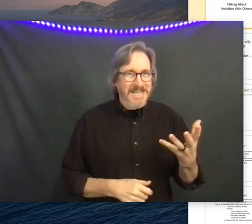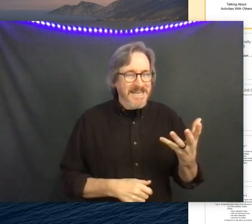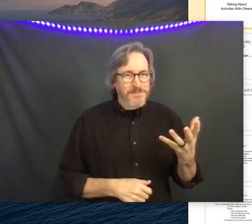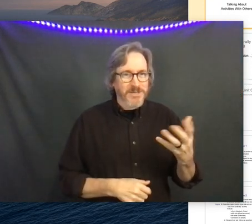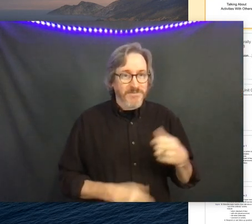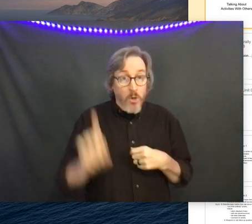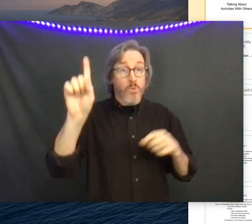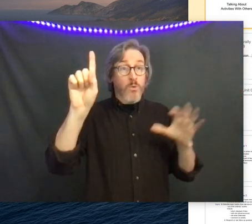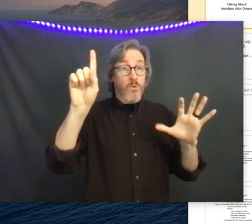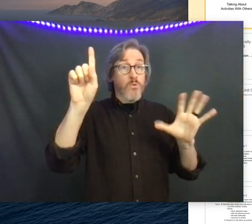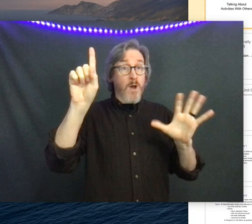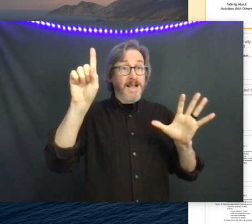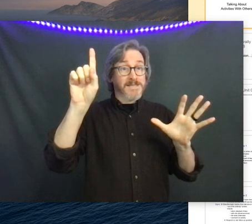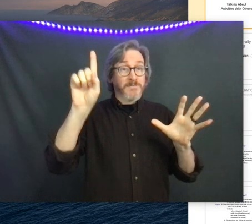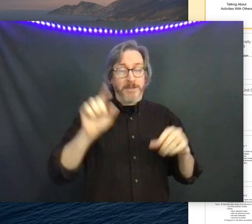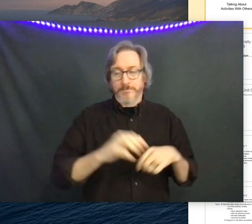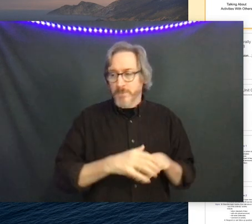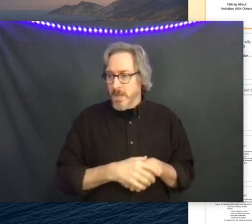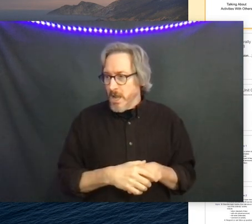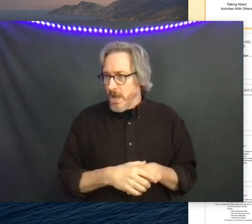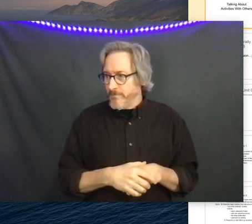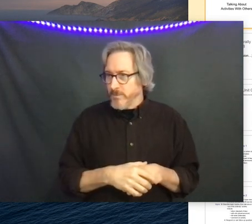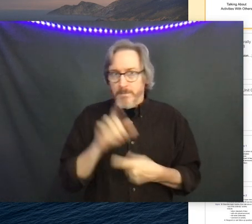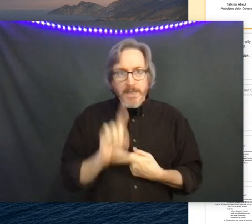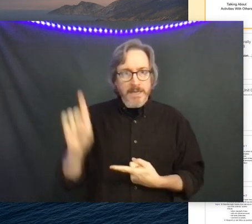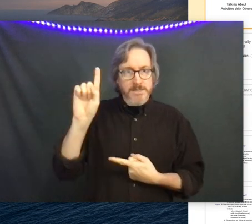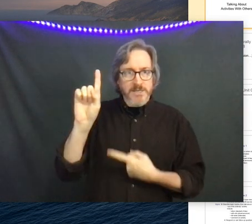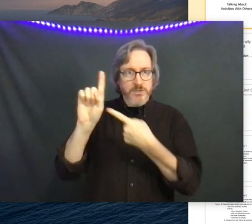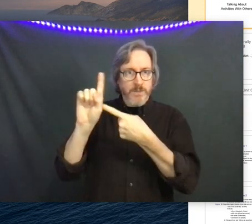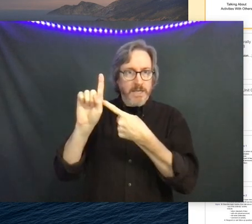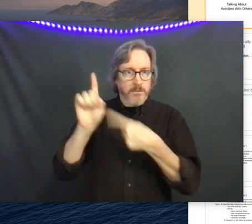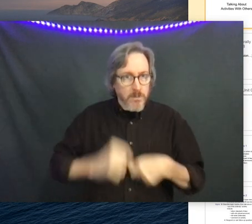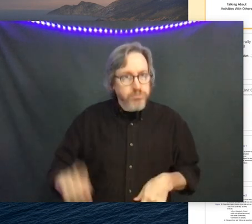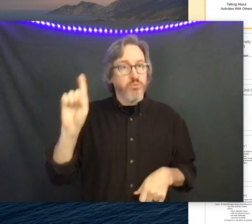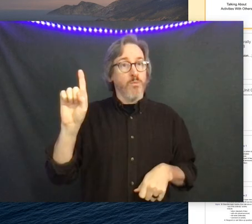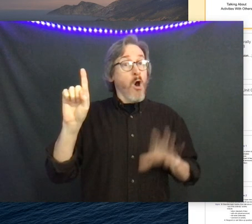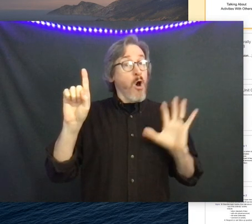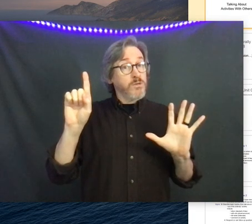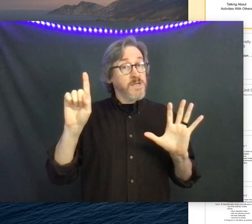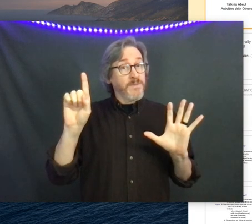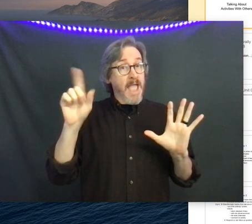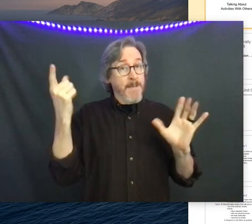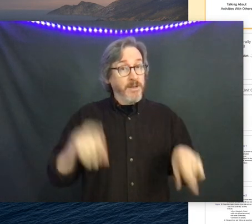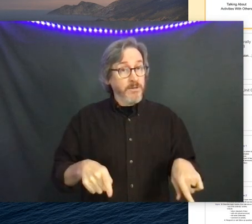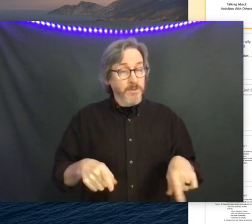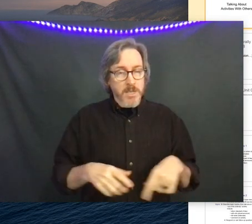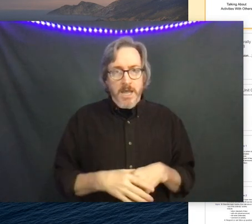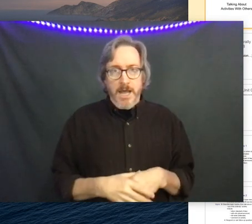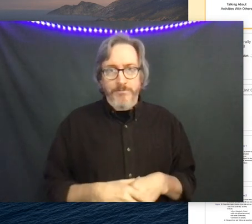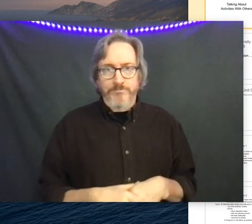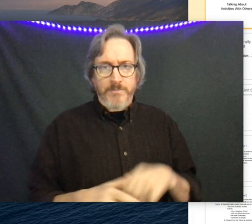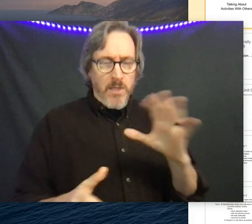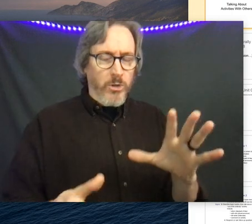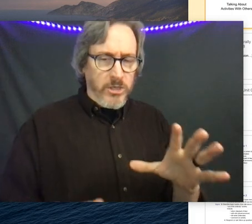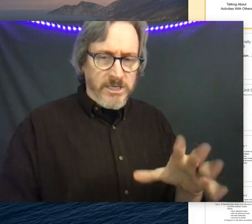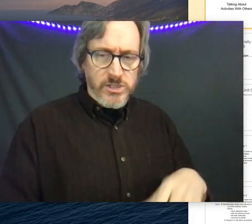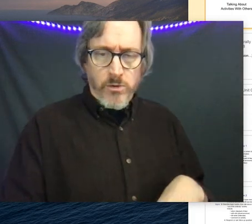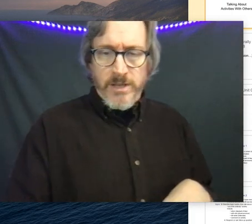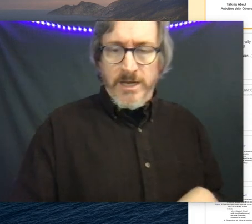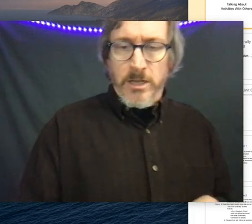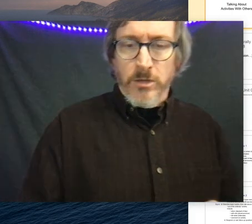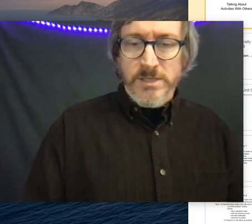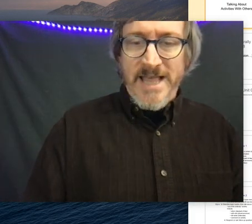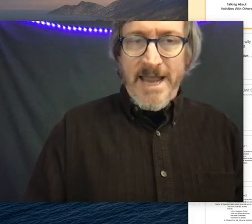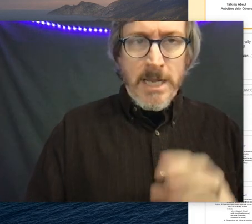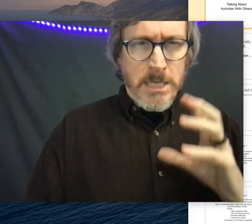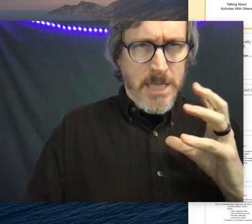It's like an inspiration. Oh, I got something. Meaning something's unique. Boom. Oh, something happened. And we'll look at a story